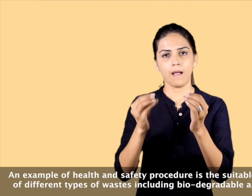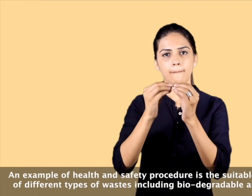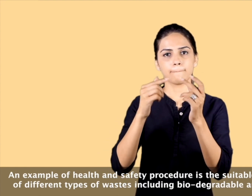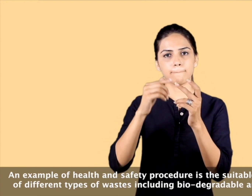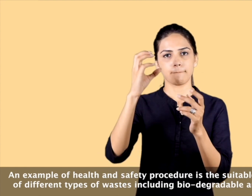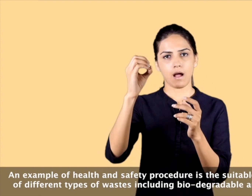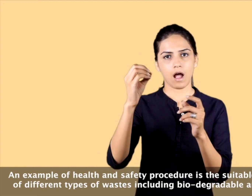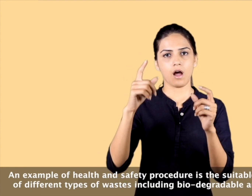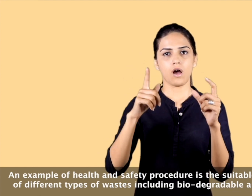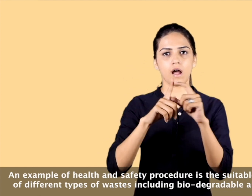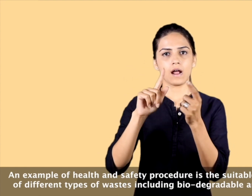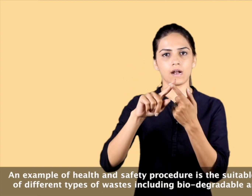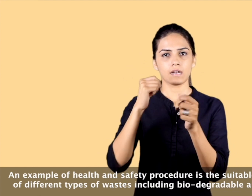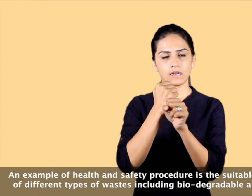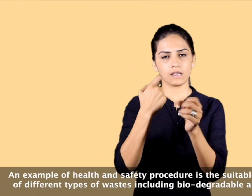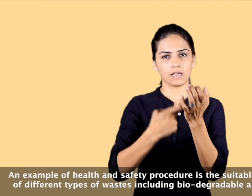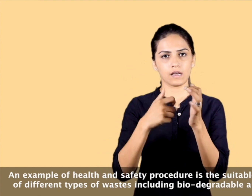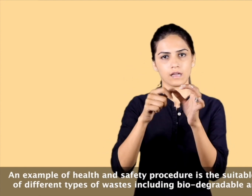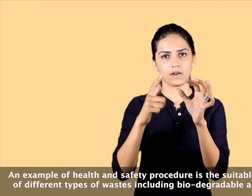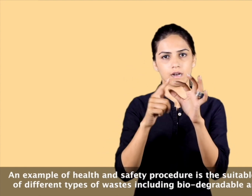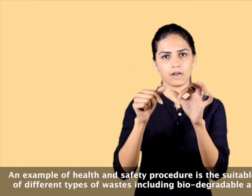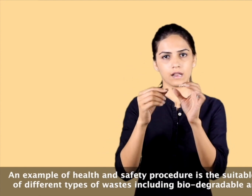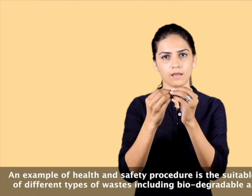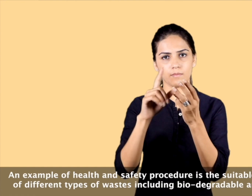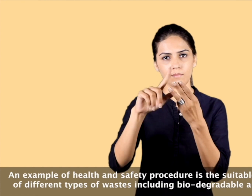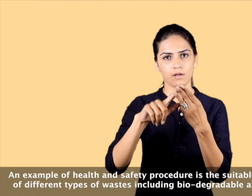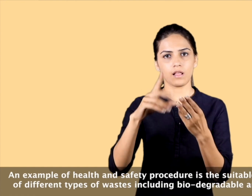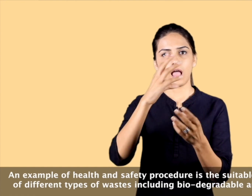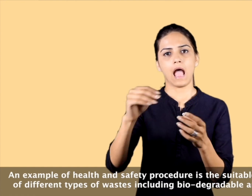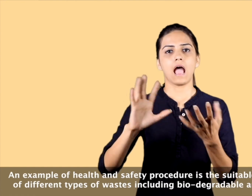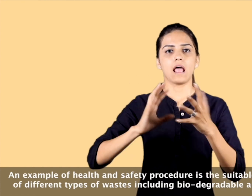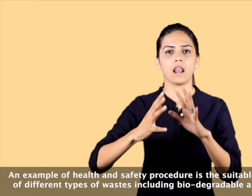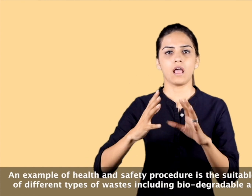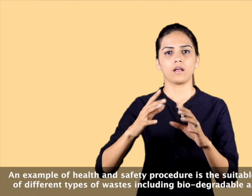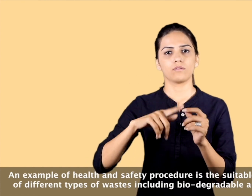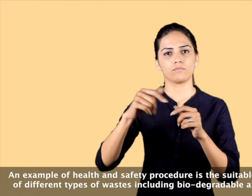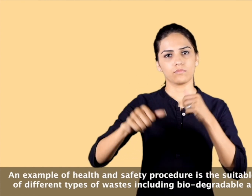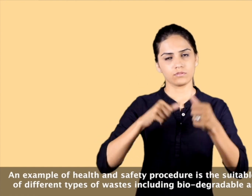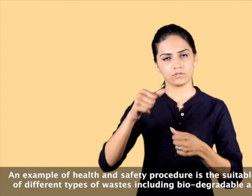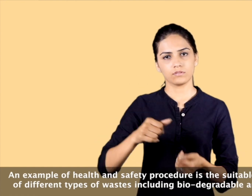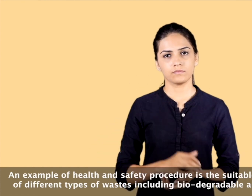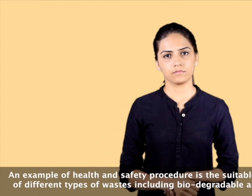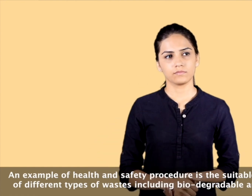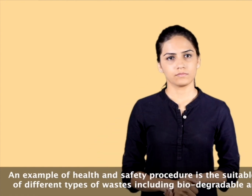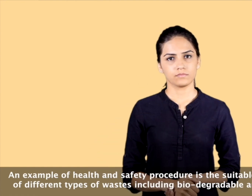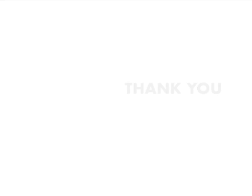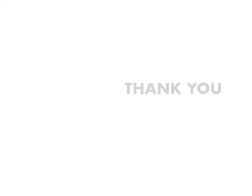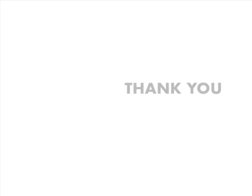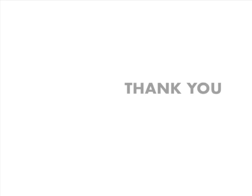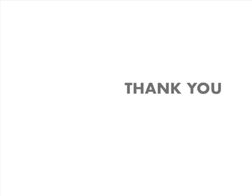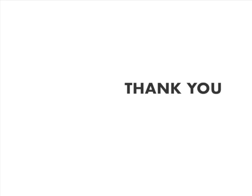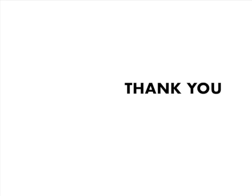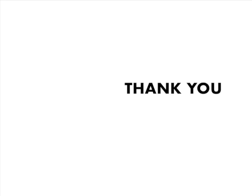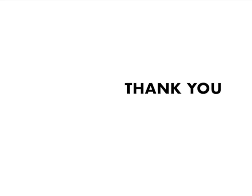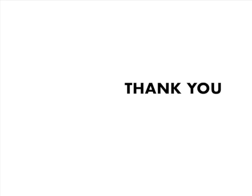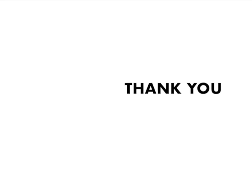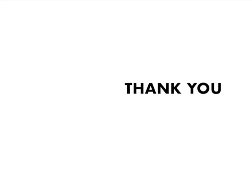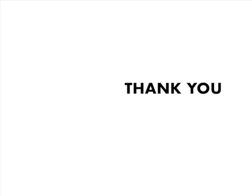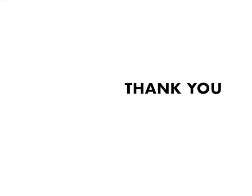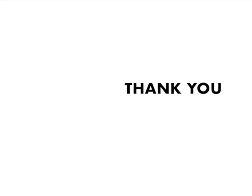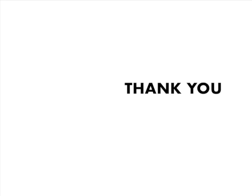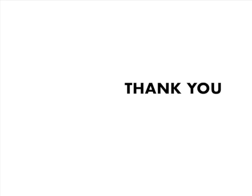biodegradable and electronic waste. Thank you.